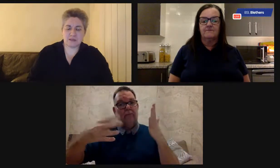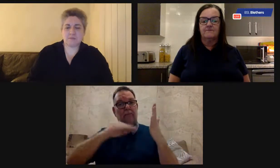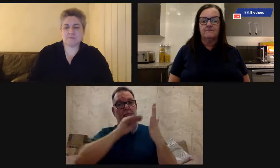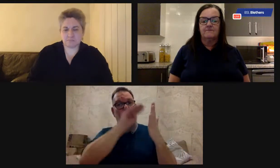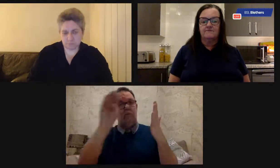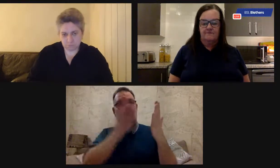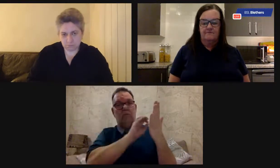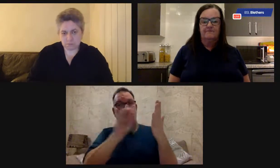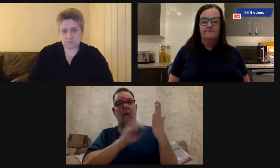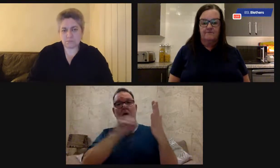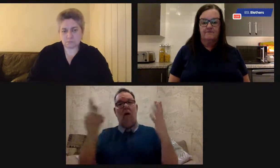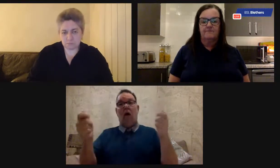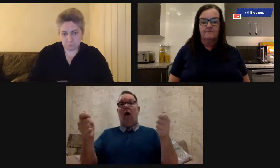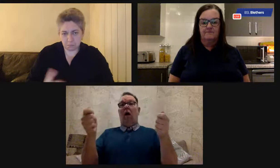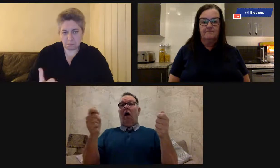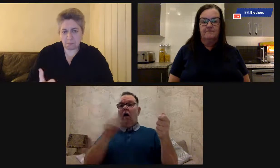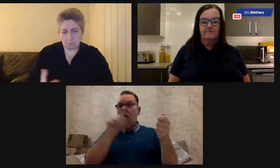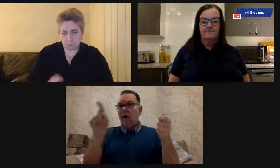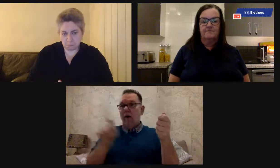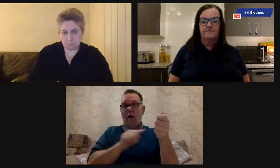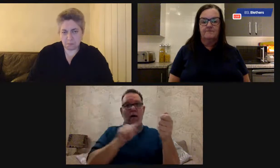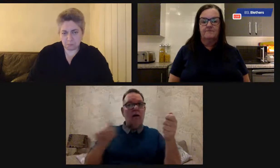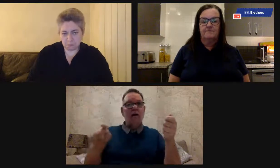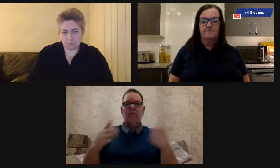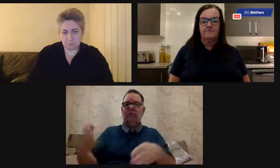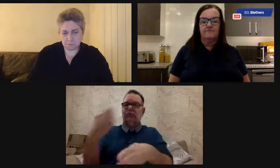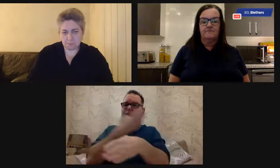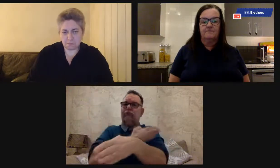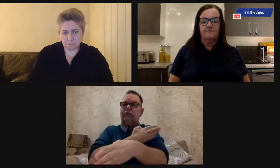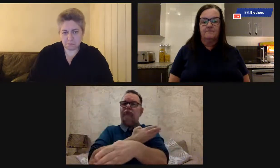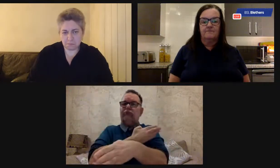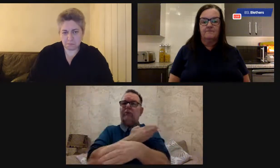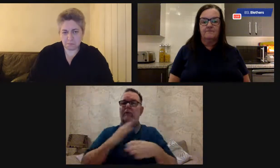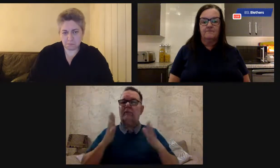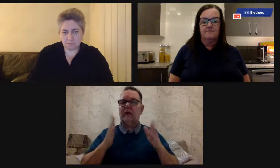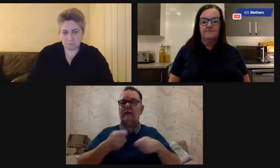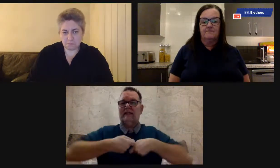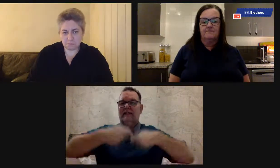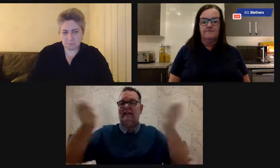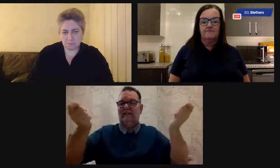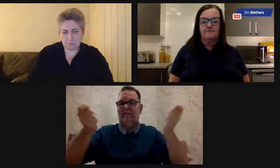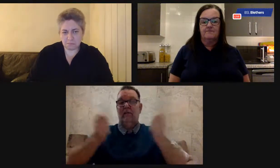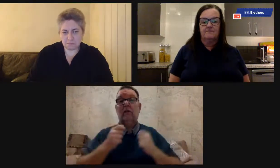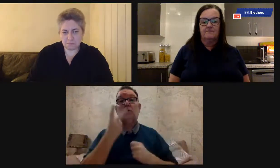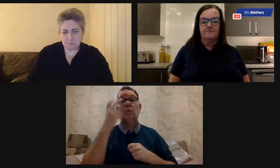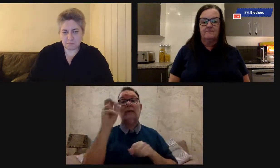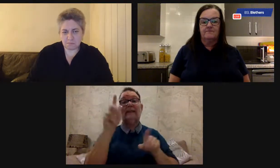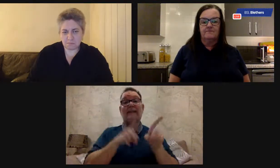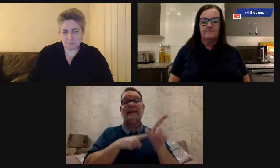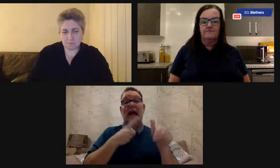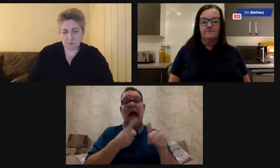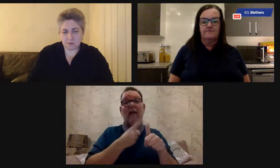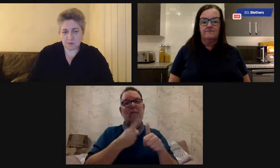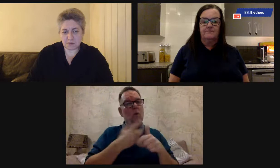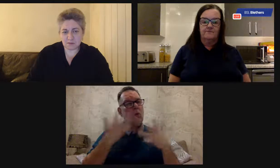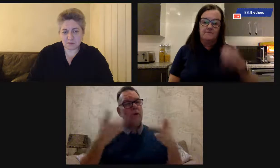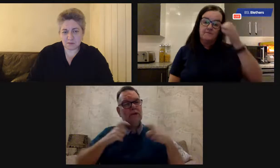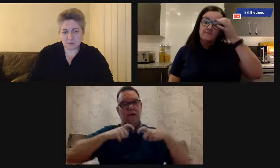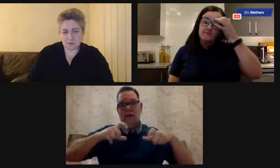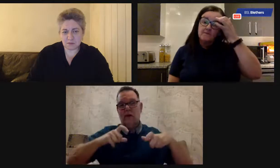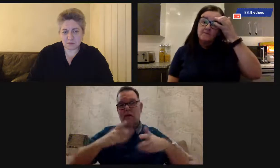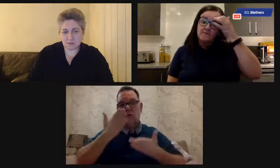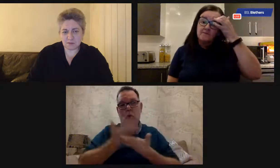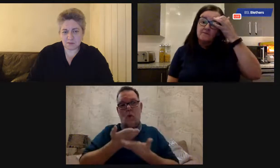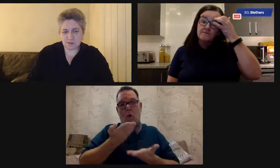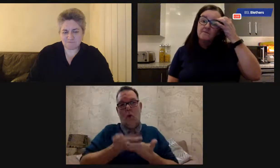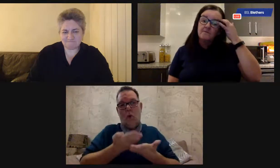we know what's happening, we'll certainly produce a timetable, and we'll give plenty of notice to everyone so that